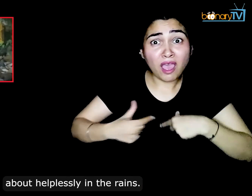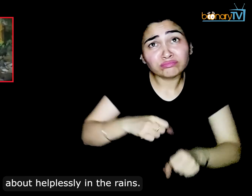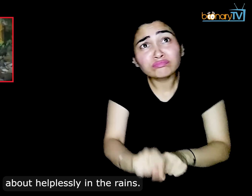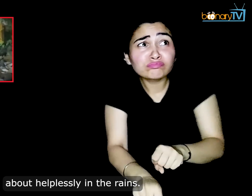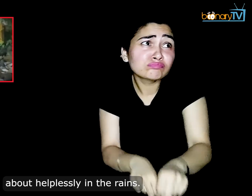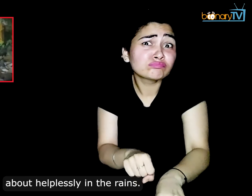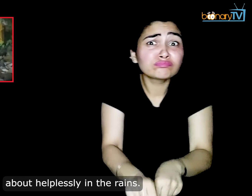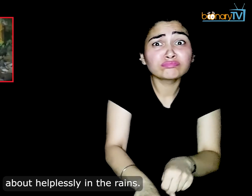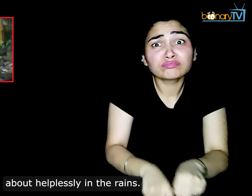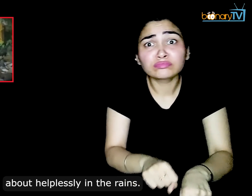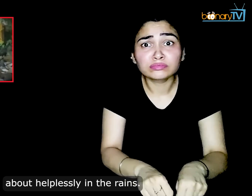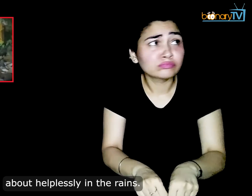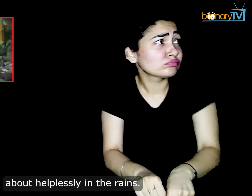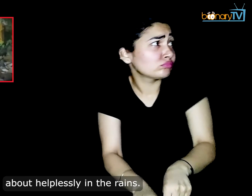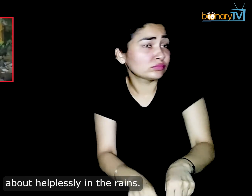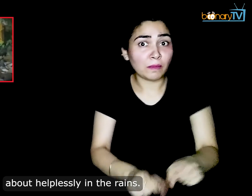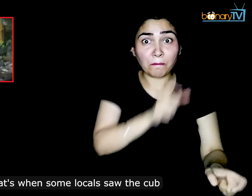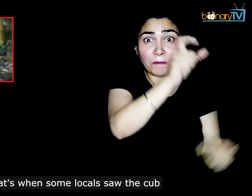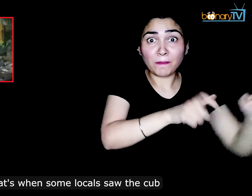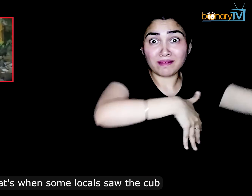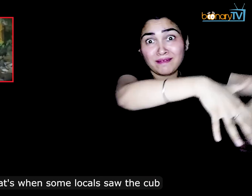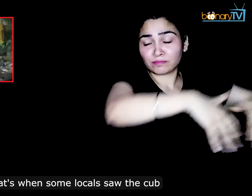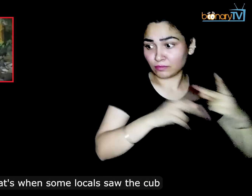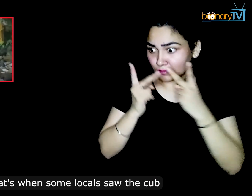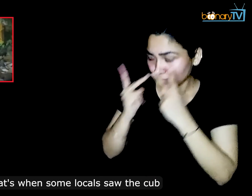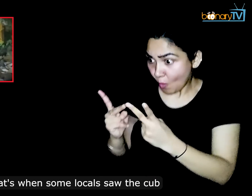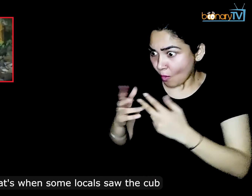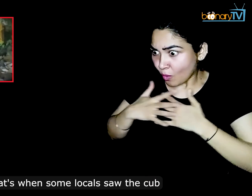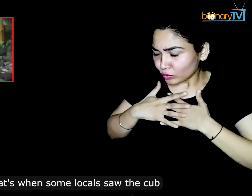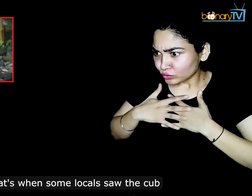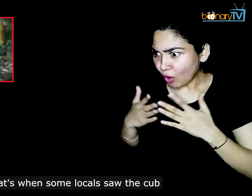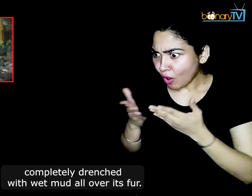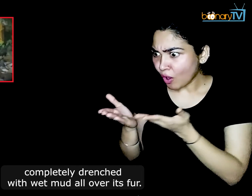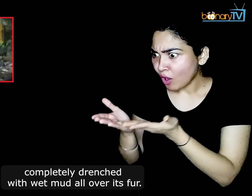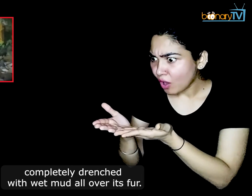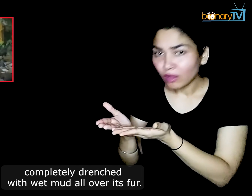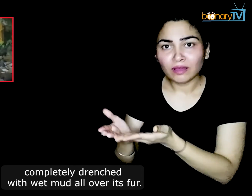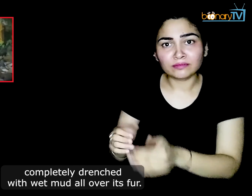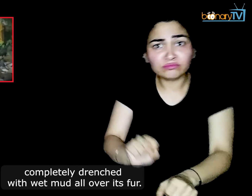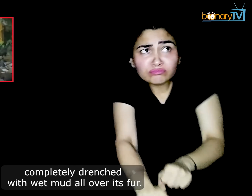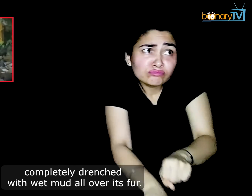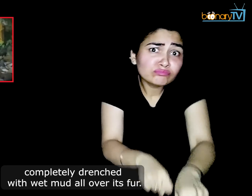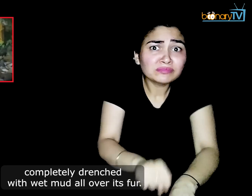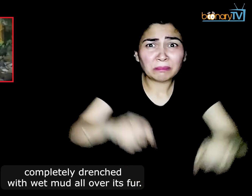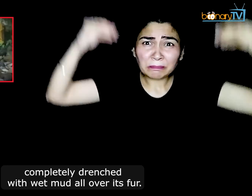helplessly in the rains. That's when some locals saw the cub completely drenched with